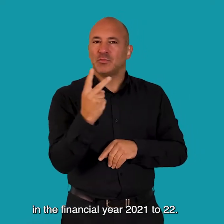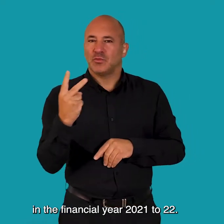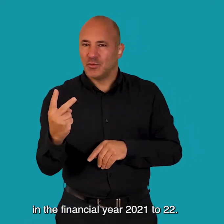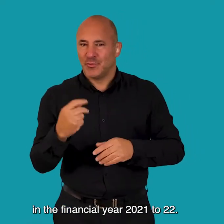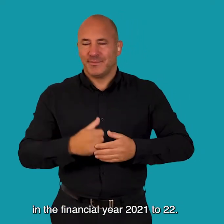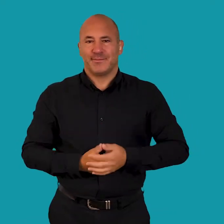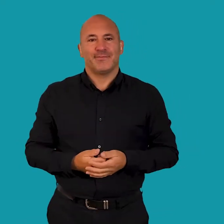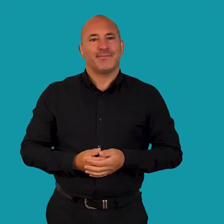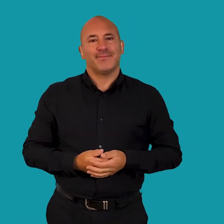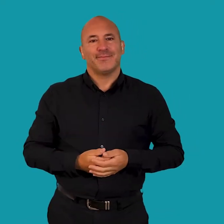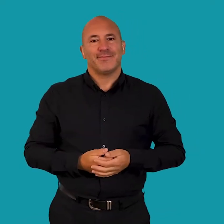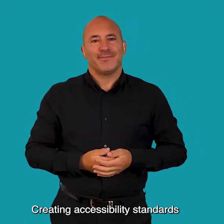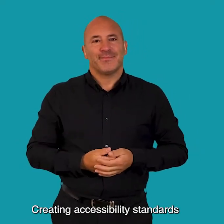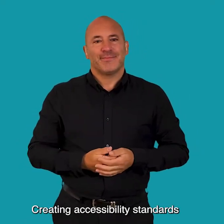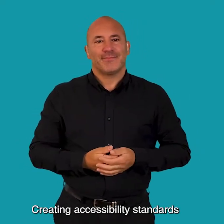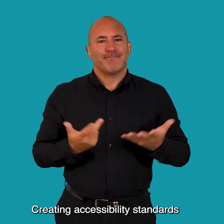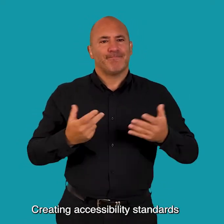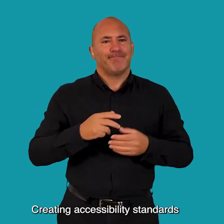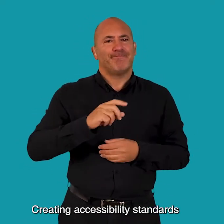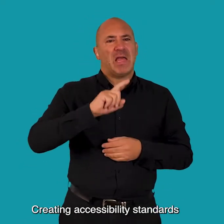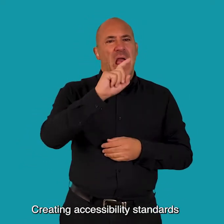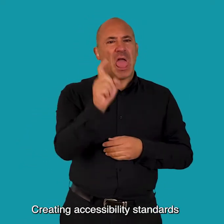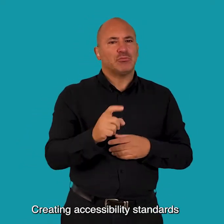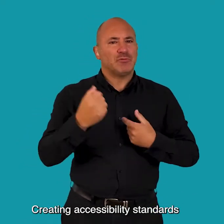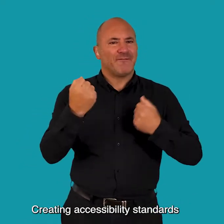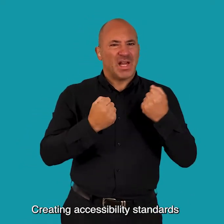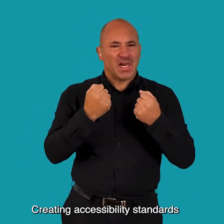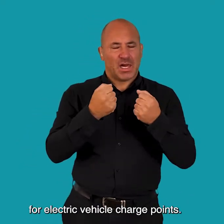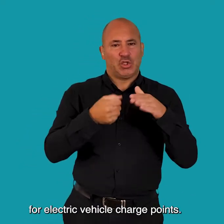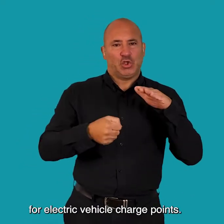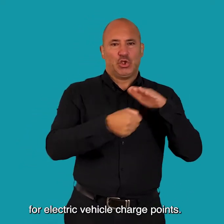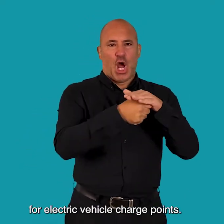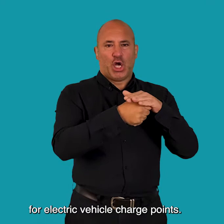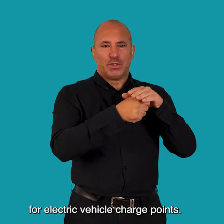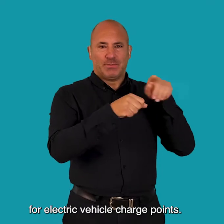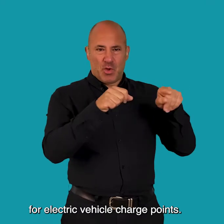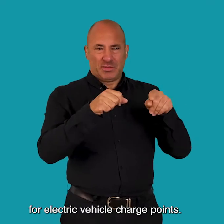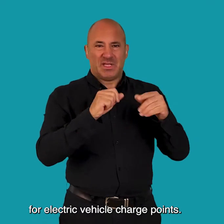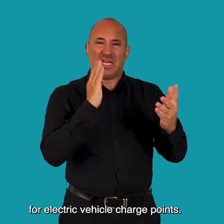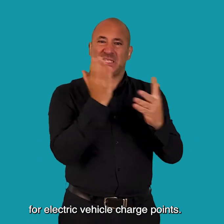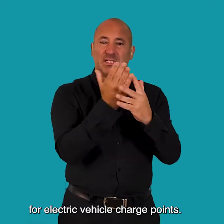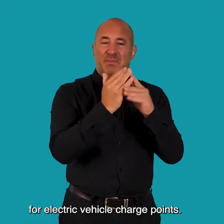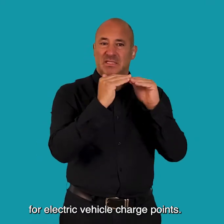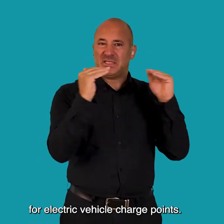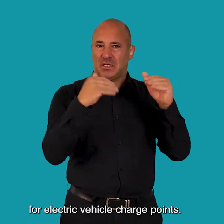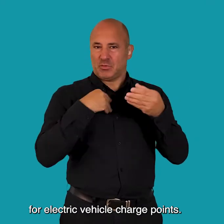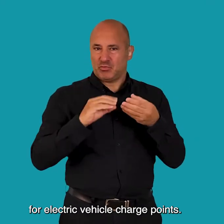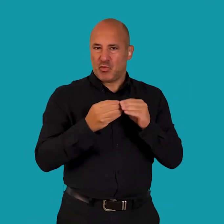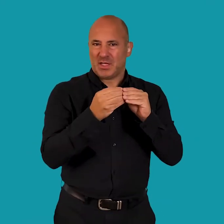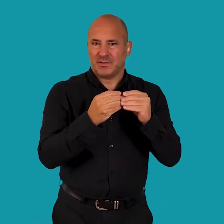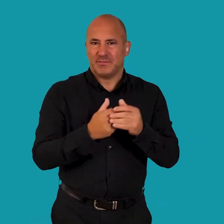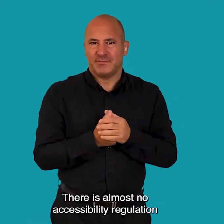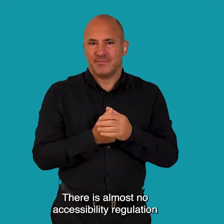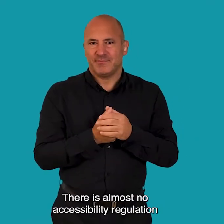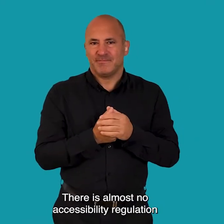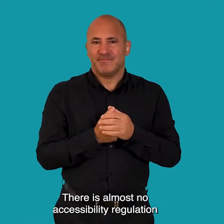2021-22. Creating accessibility standards for electric vehicle charging points. There is almost